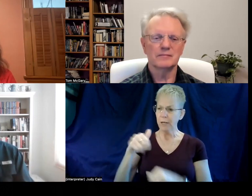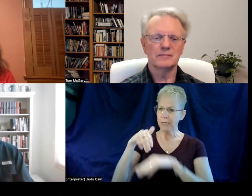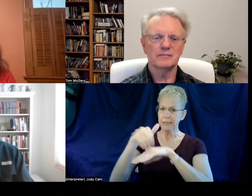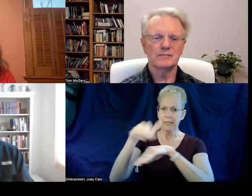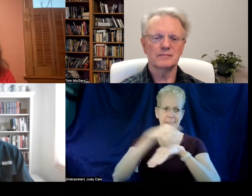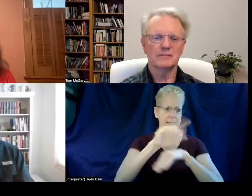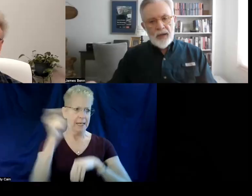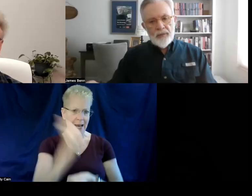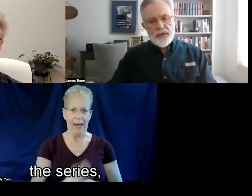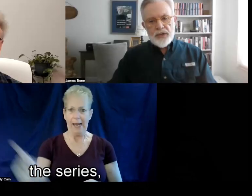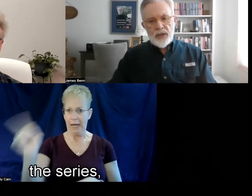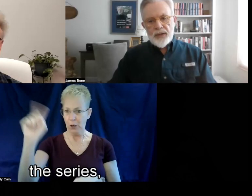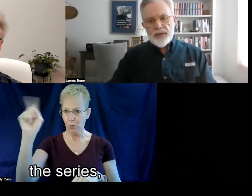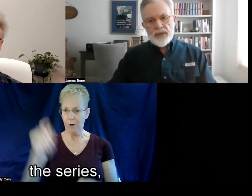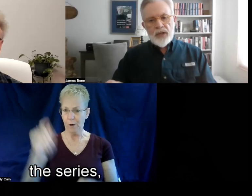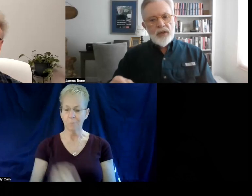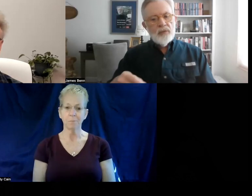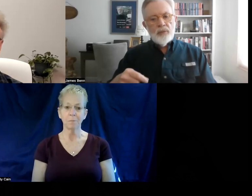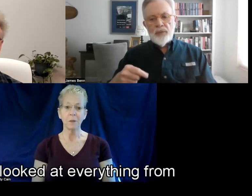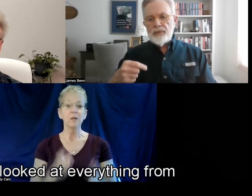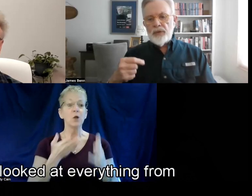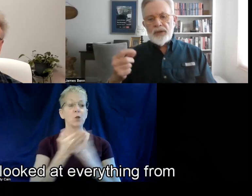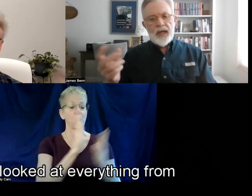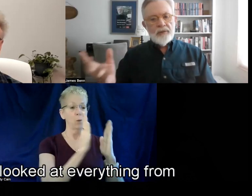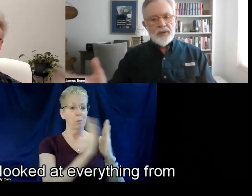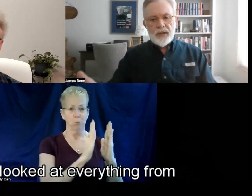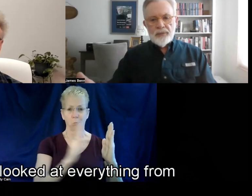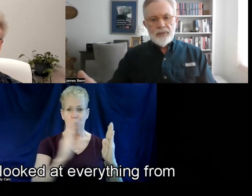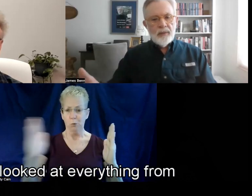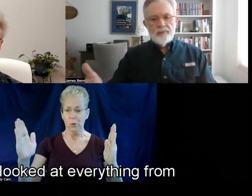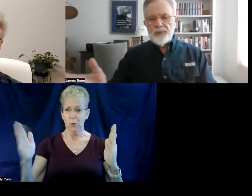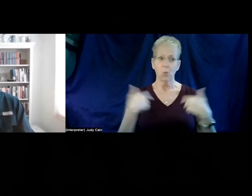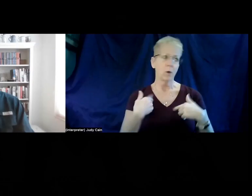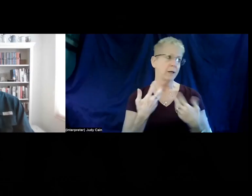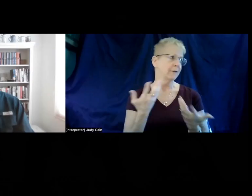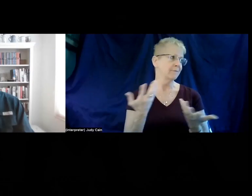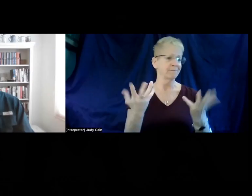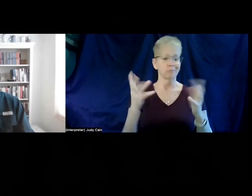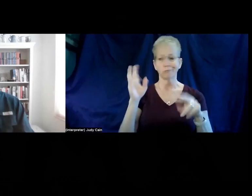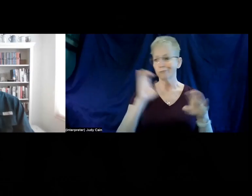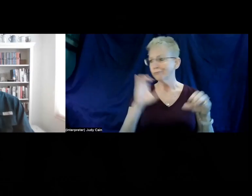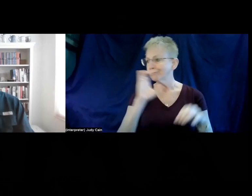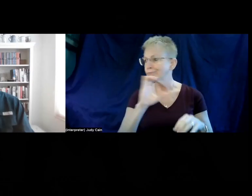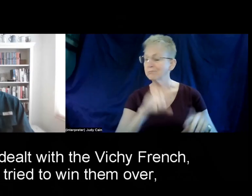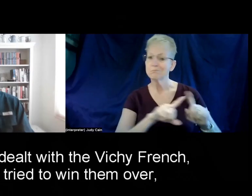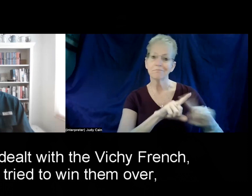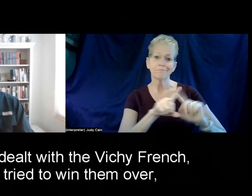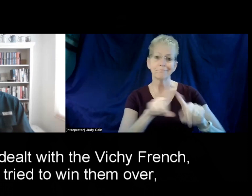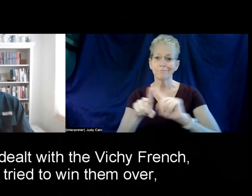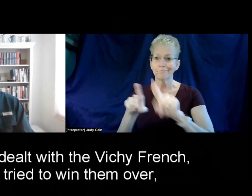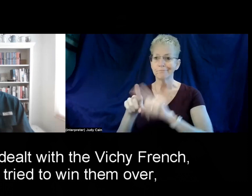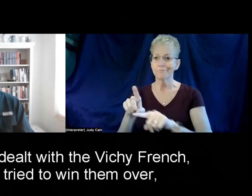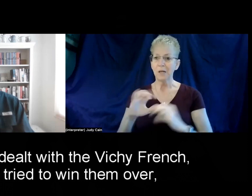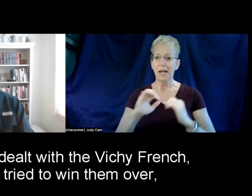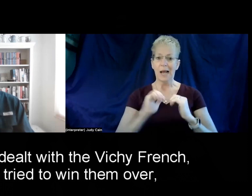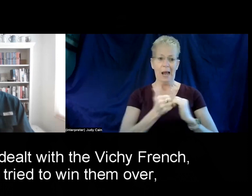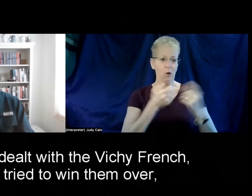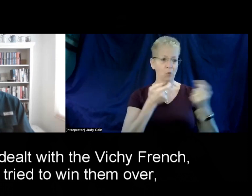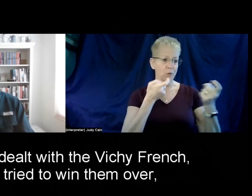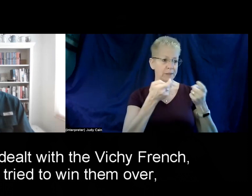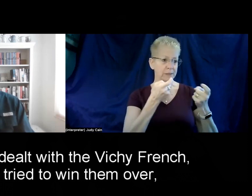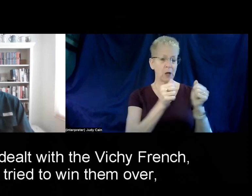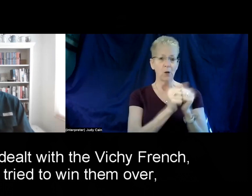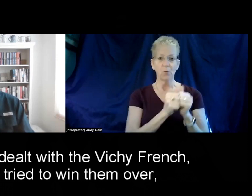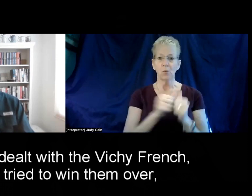course of the series, we've looked at everything from how we dealt with the